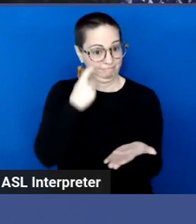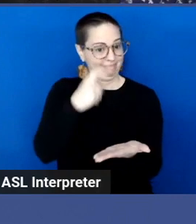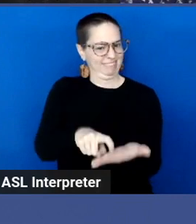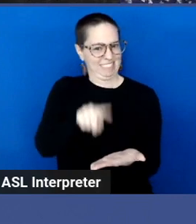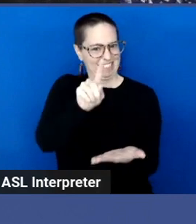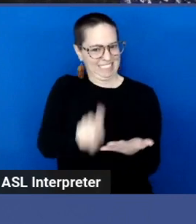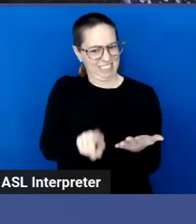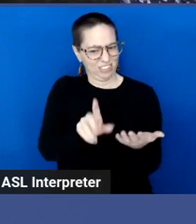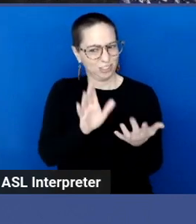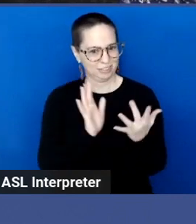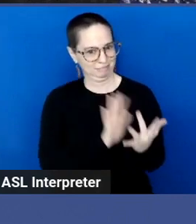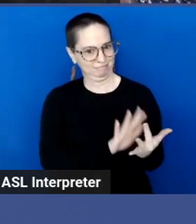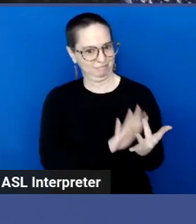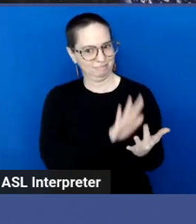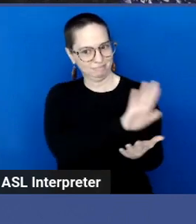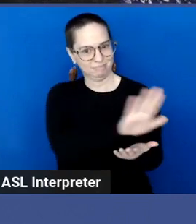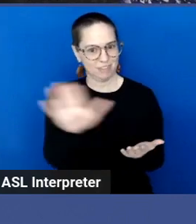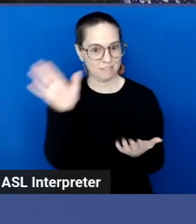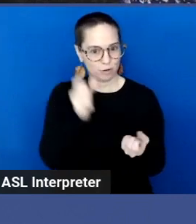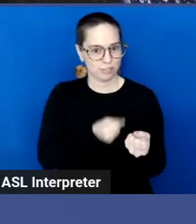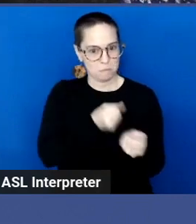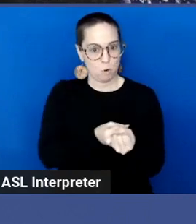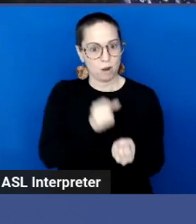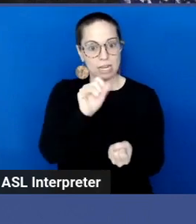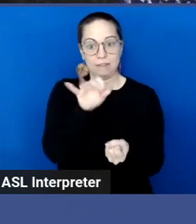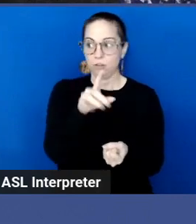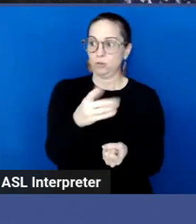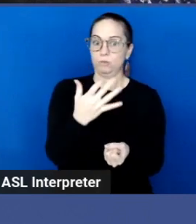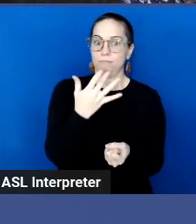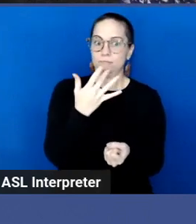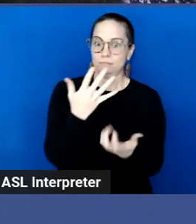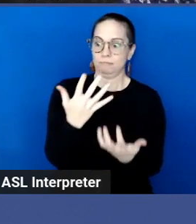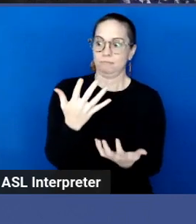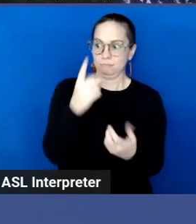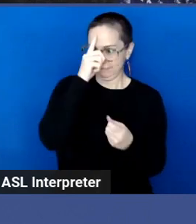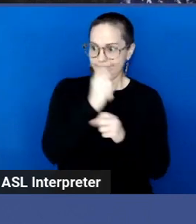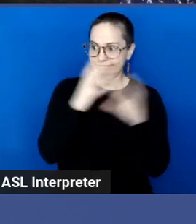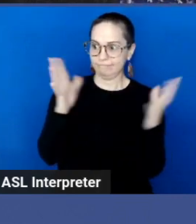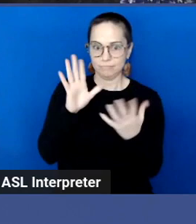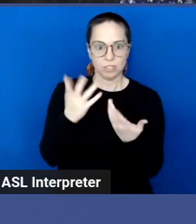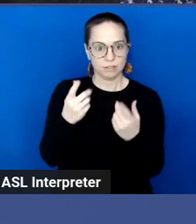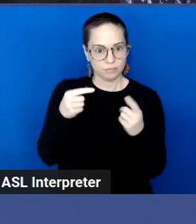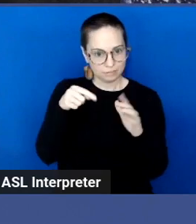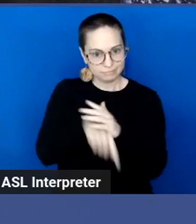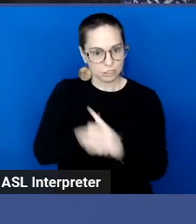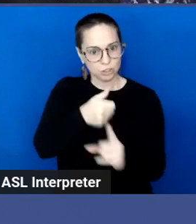your supports. If you're having suicidal ideations, you should reach out to a hotline